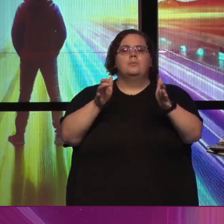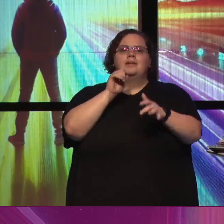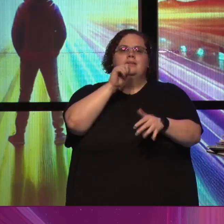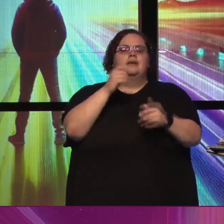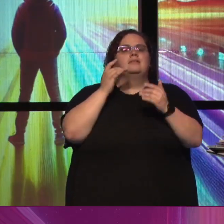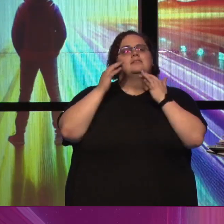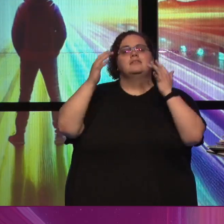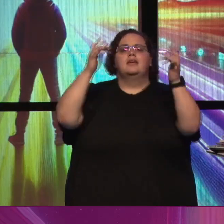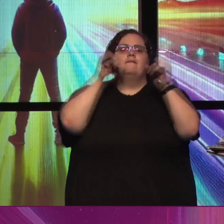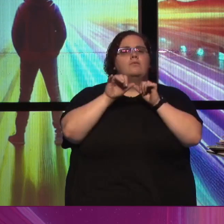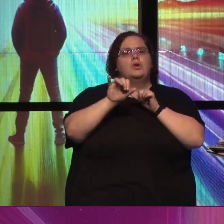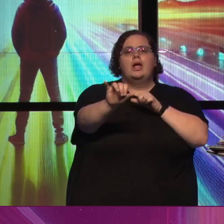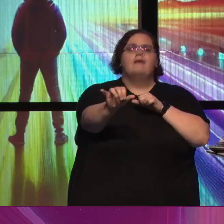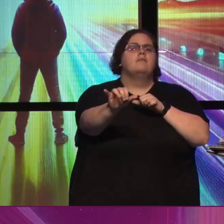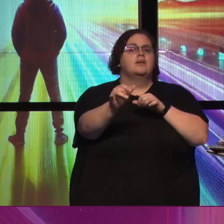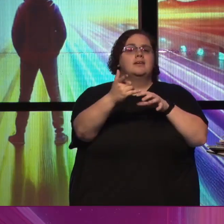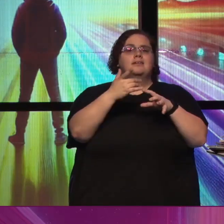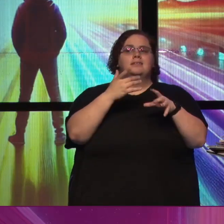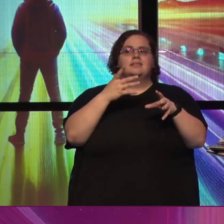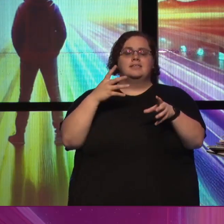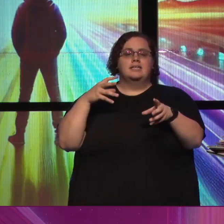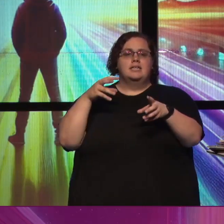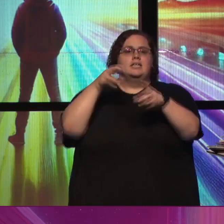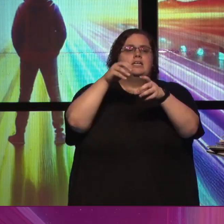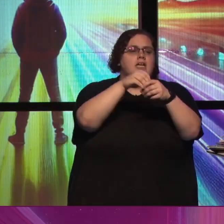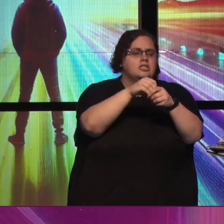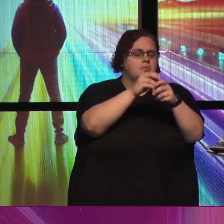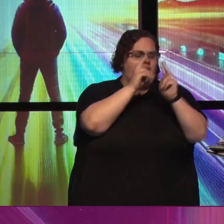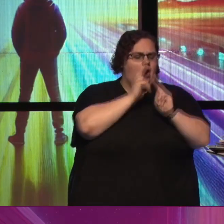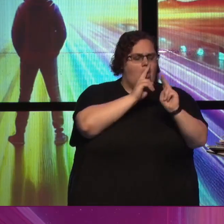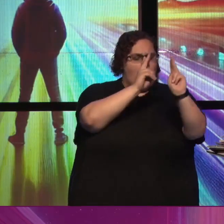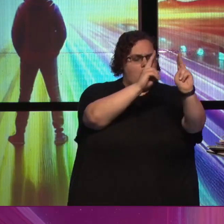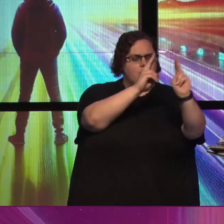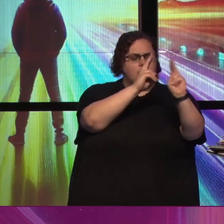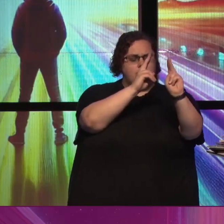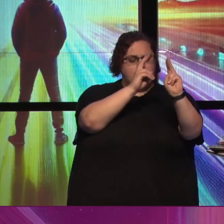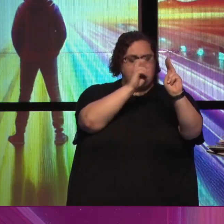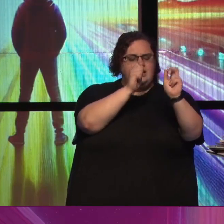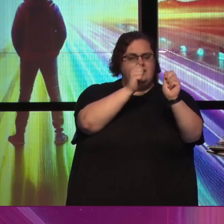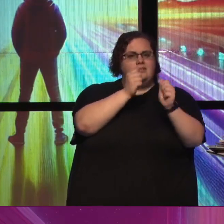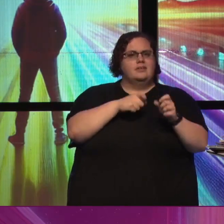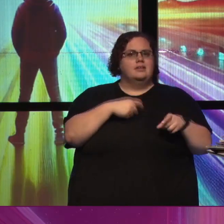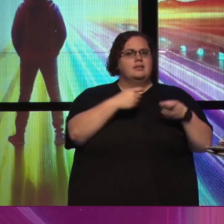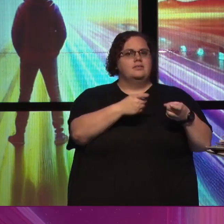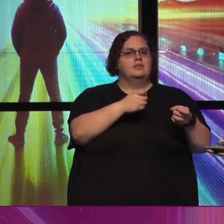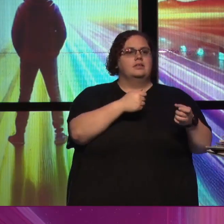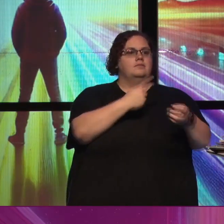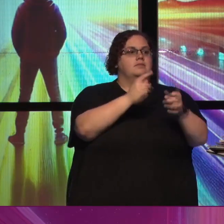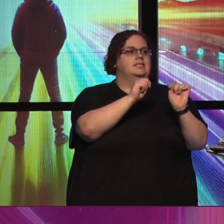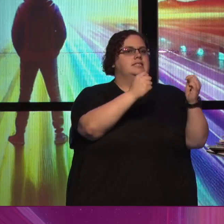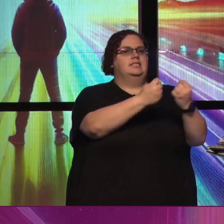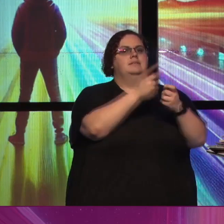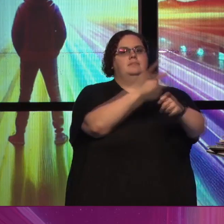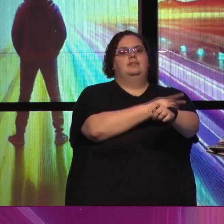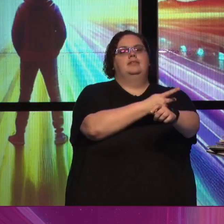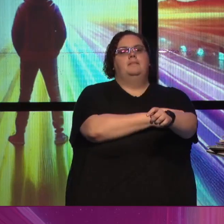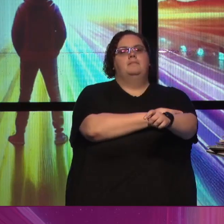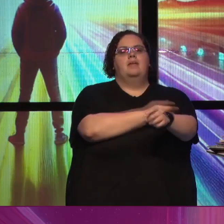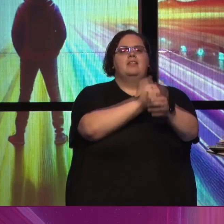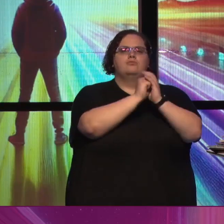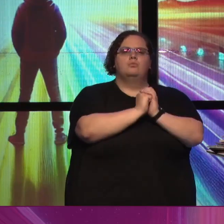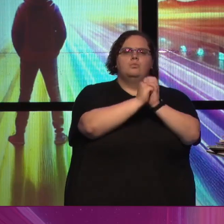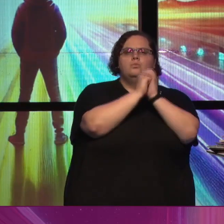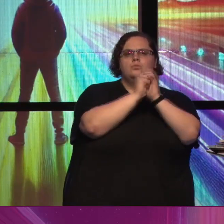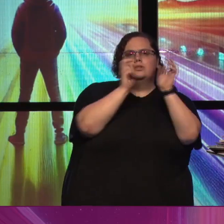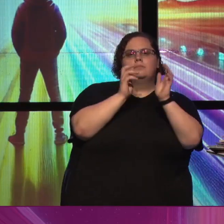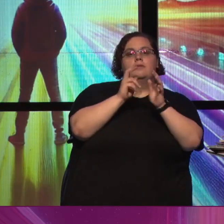of eternity. It's the engagement and the honoring and giving our lives to all that is represented by Team Lamb. That's the worship of the